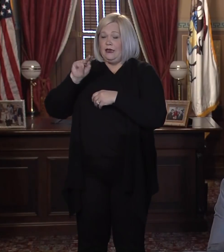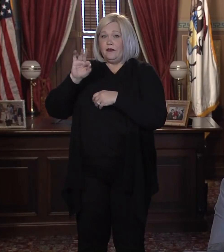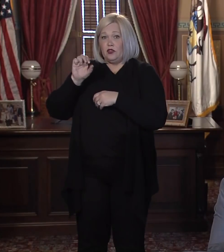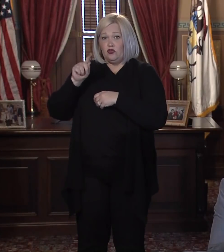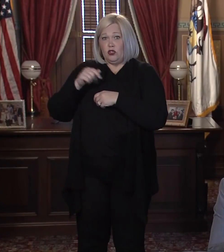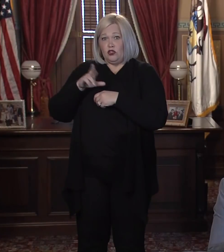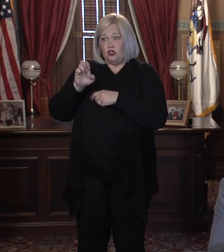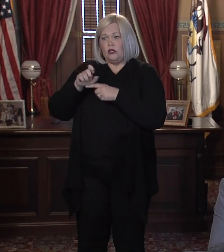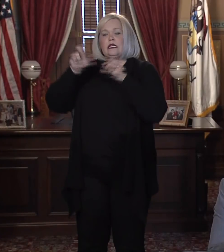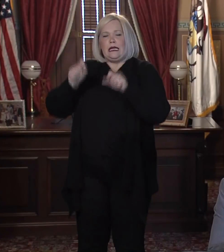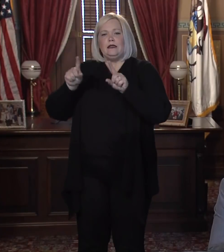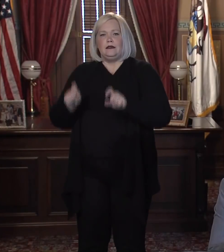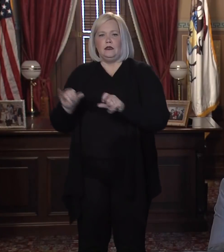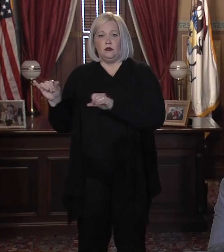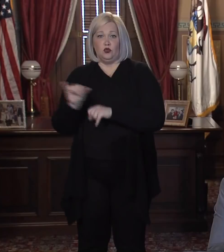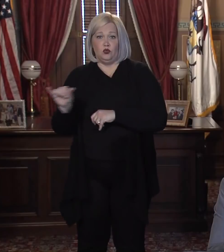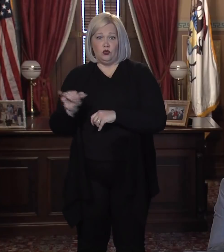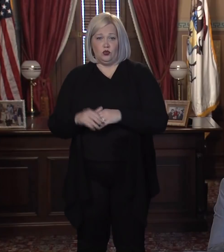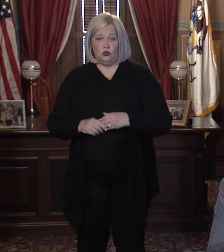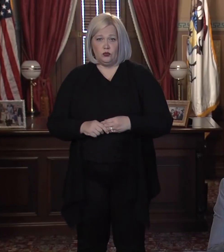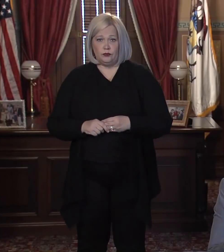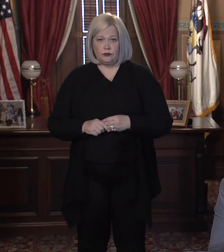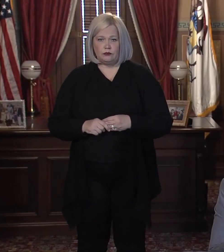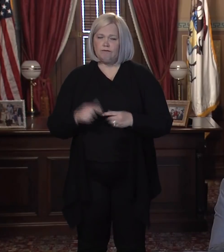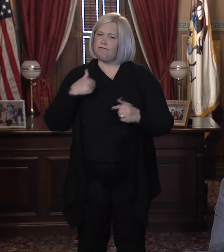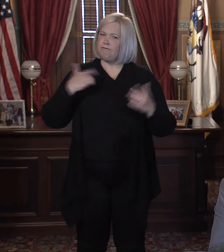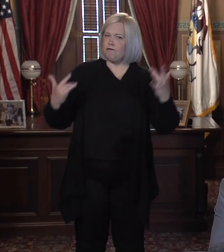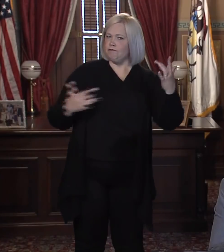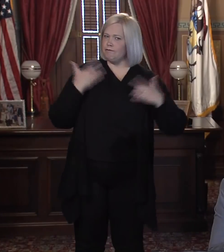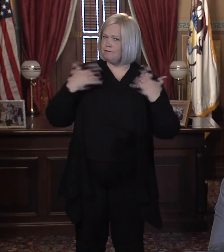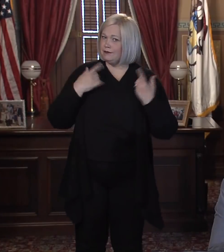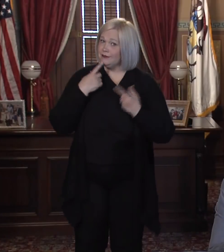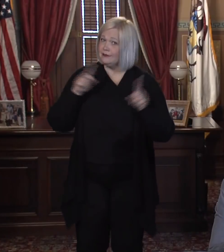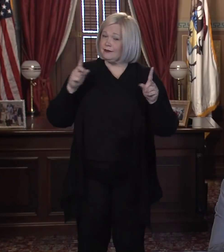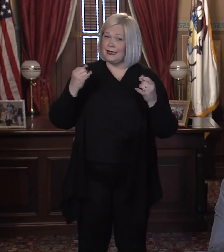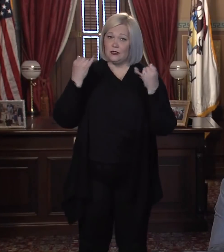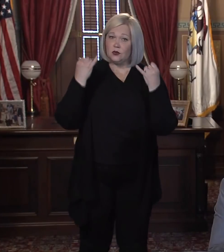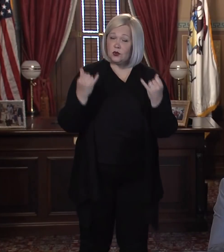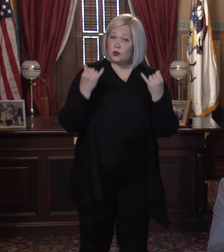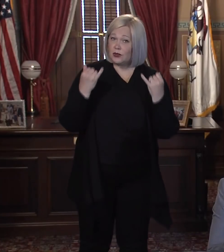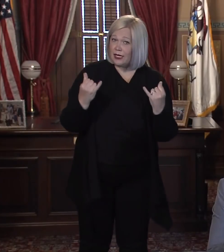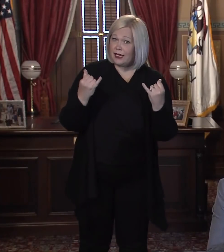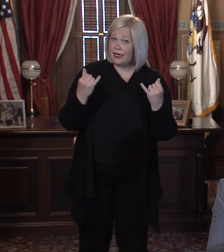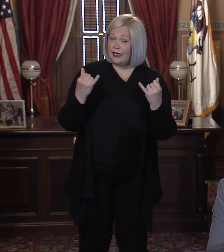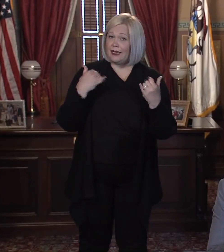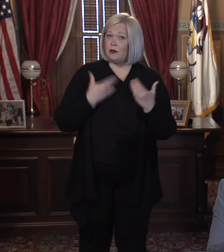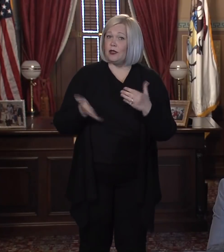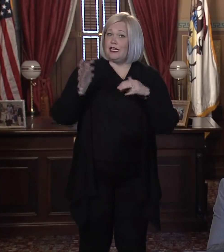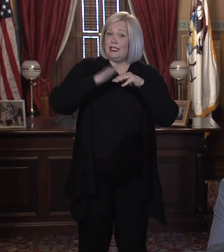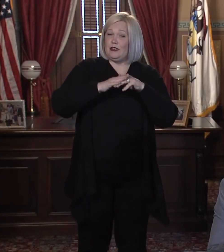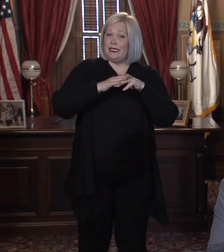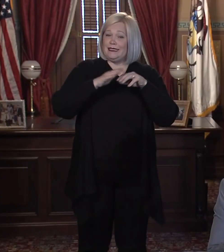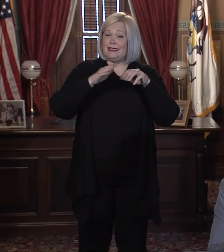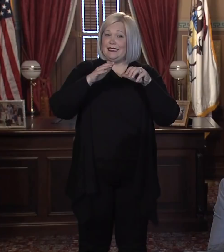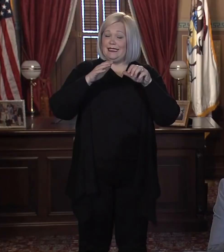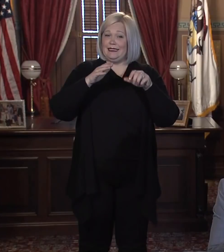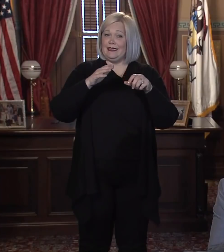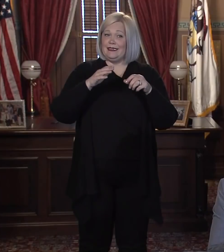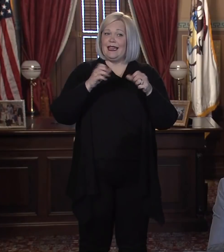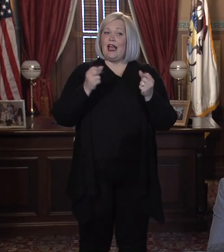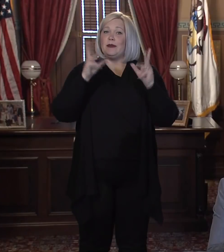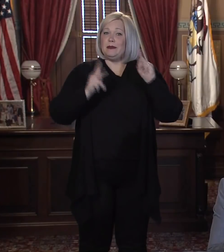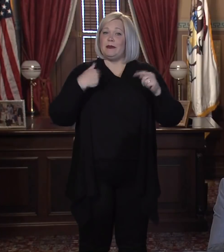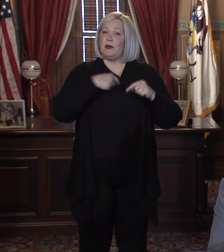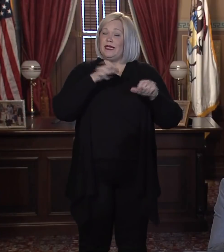get a test if they need one. I'm excited to announce that today we are now expanding our testing criteria even